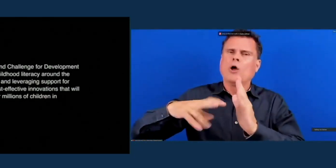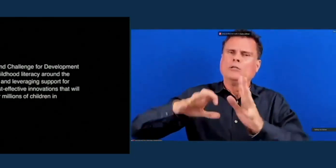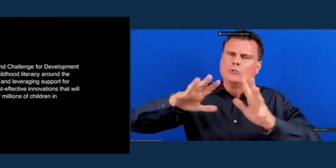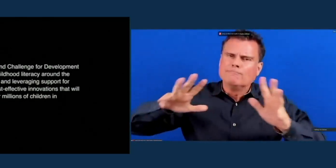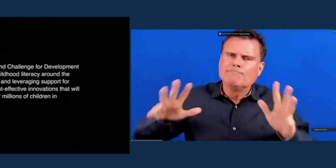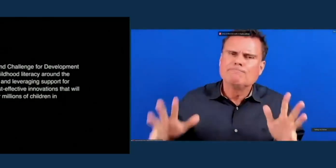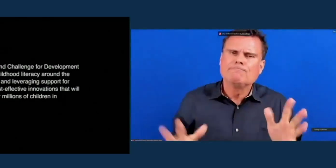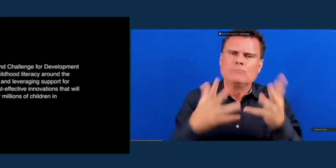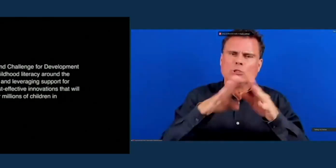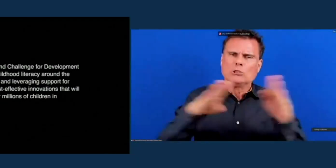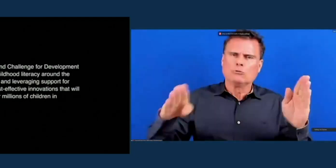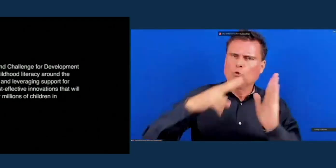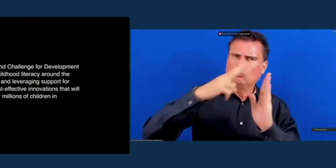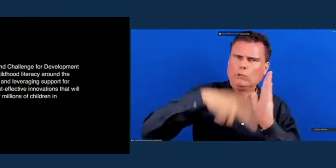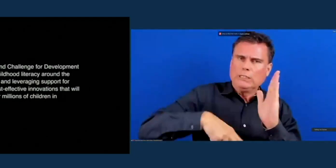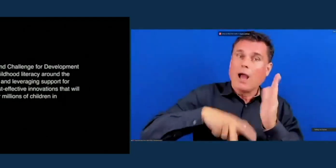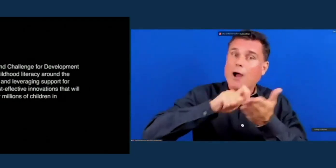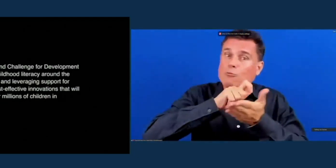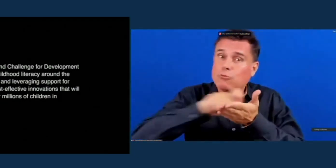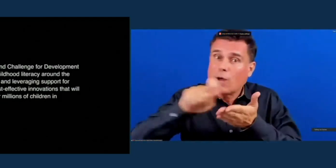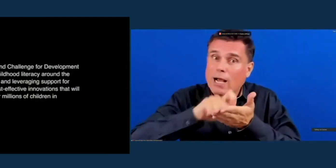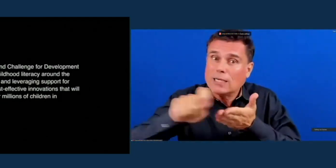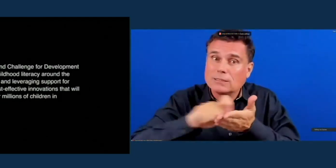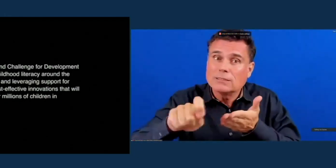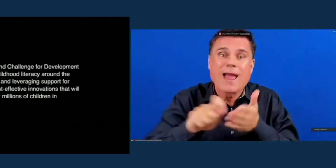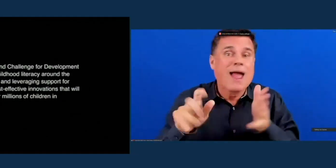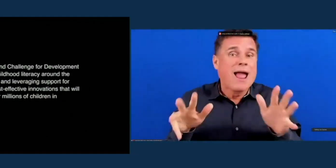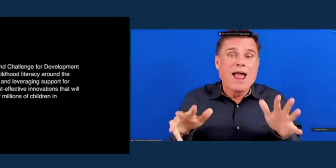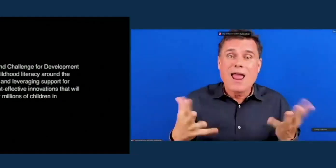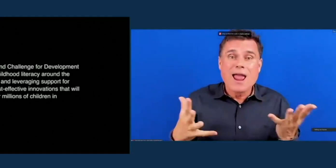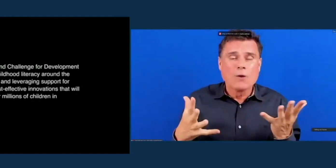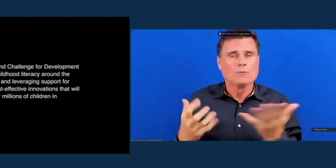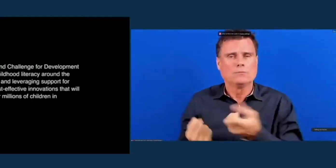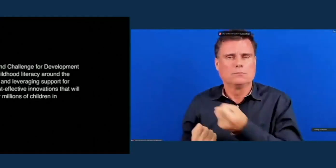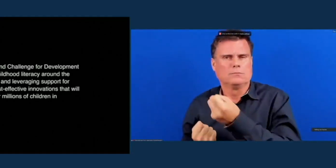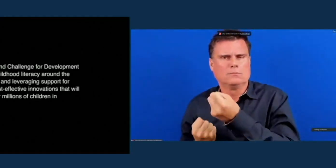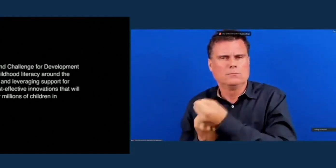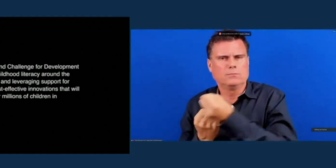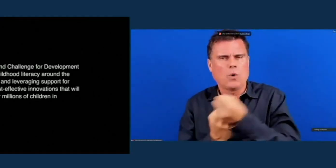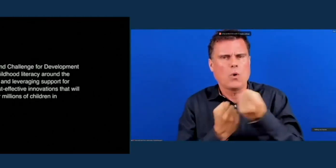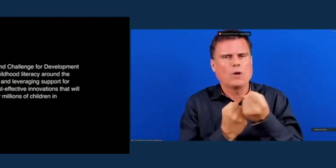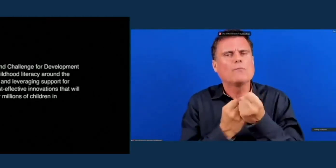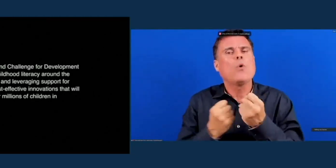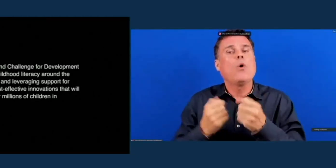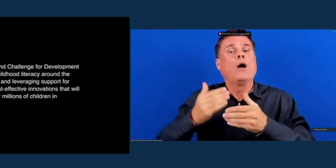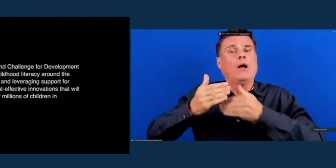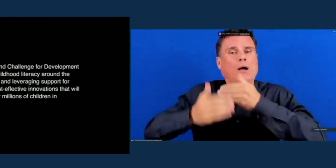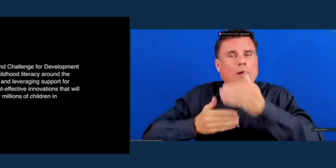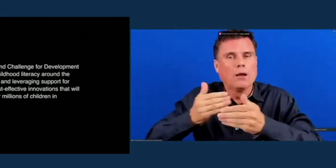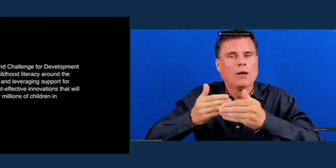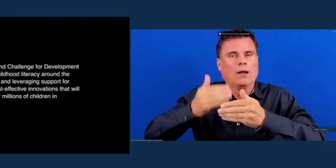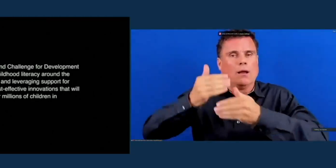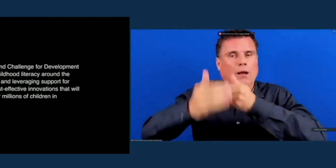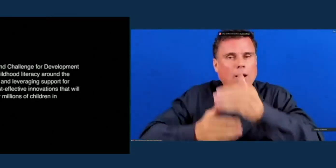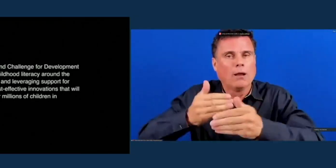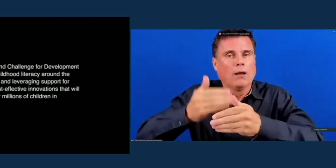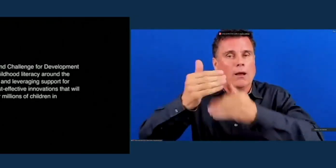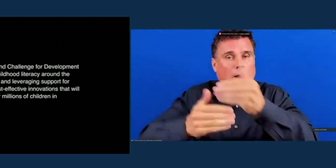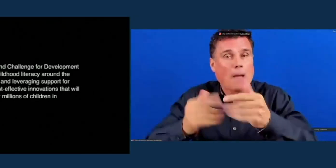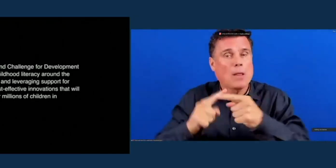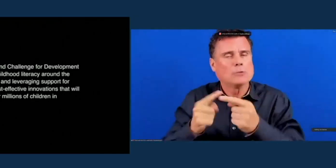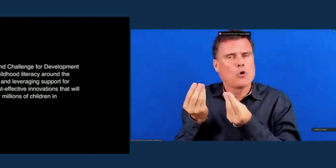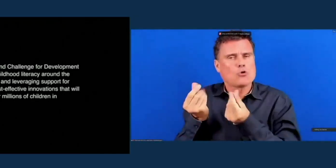and leveraging support for scalable, sustainable, and cost-effective innovations that will improve reading outcomes for millions of